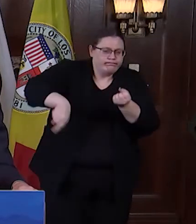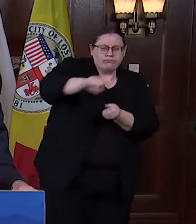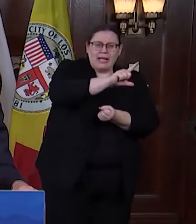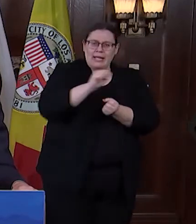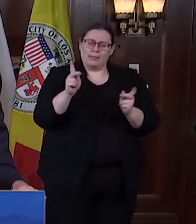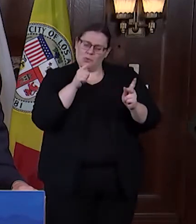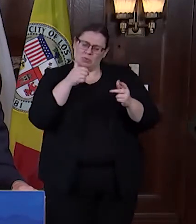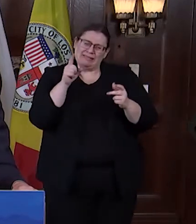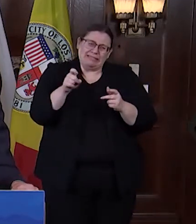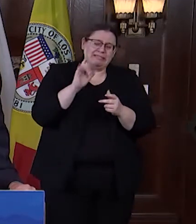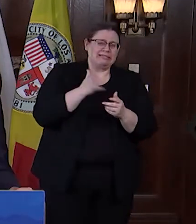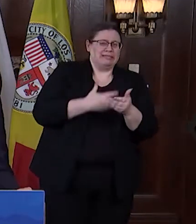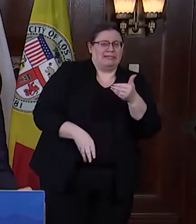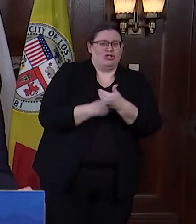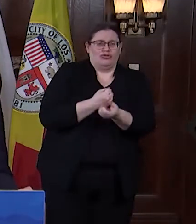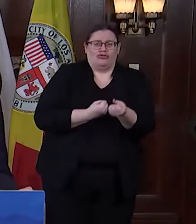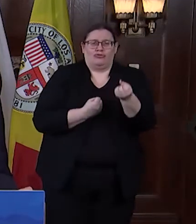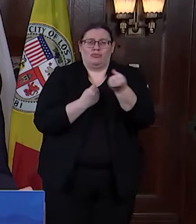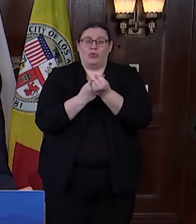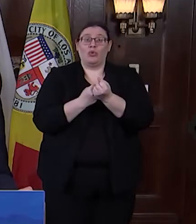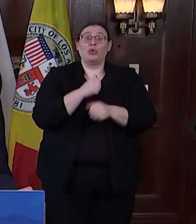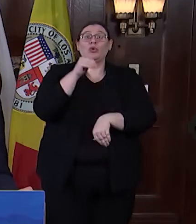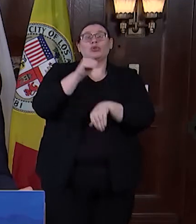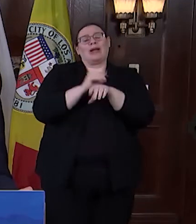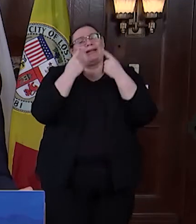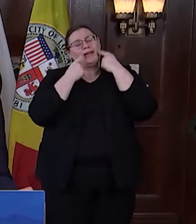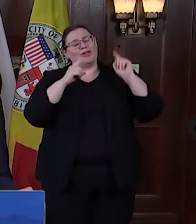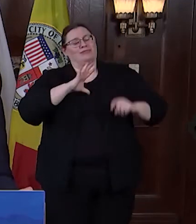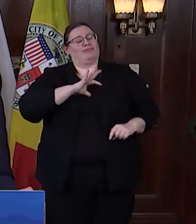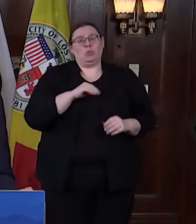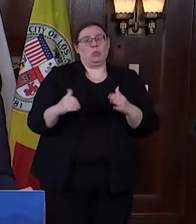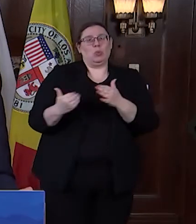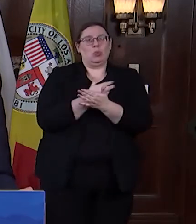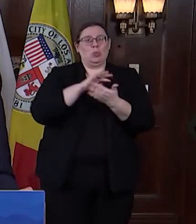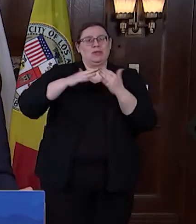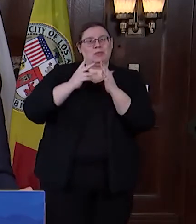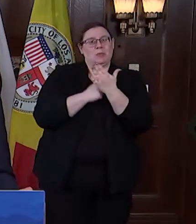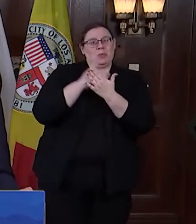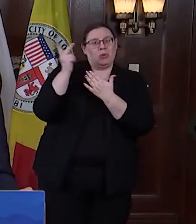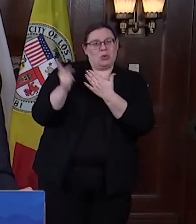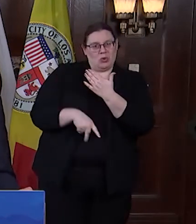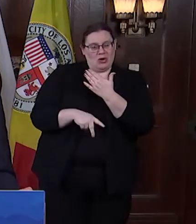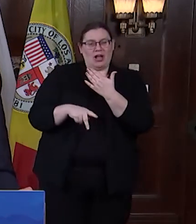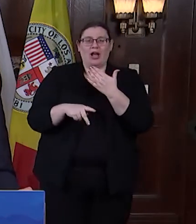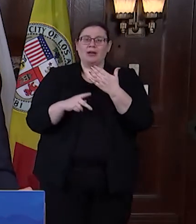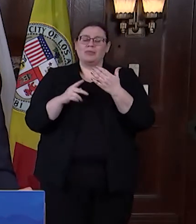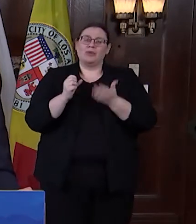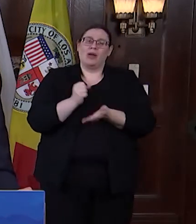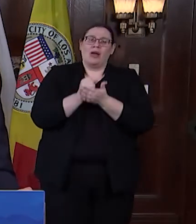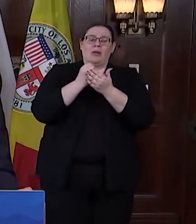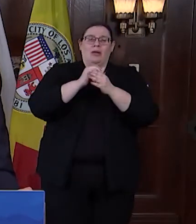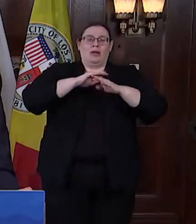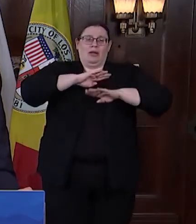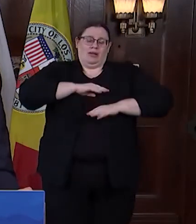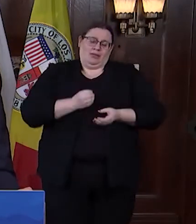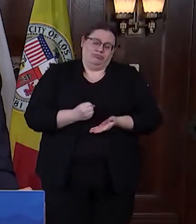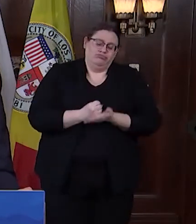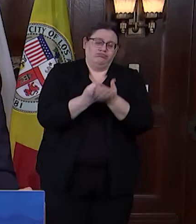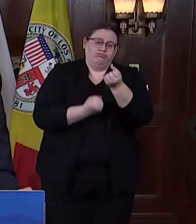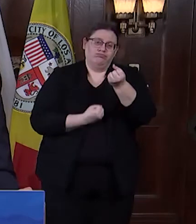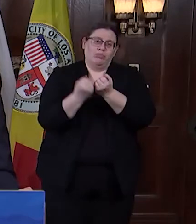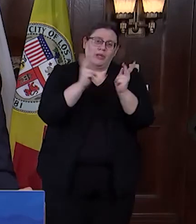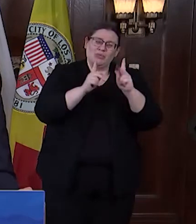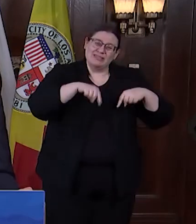it most. Tonight, I'm pleased to announce a new city program that will deliver relief to those that are still